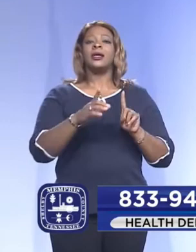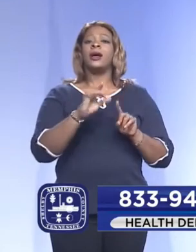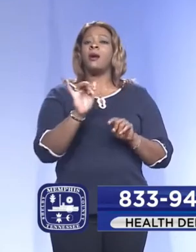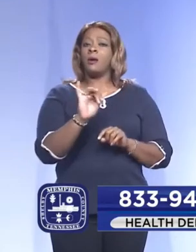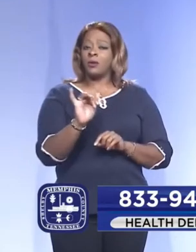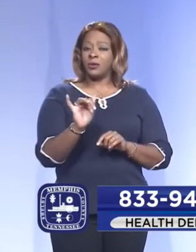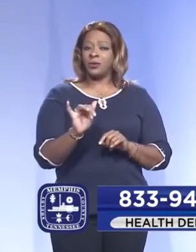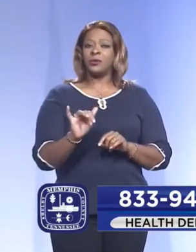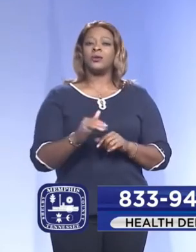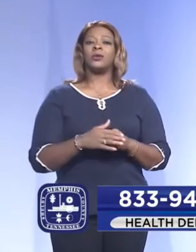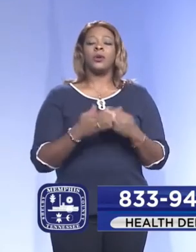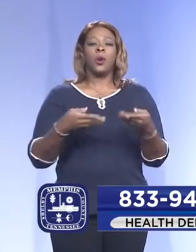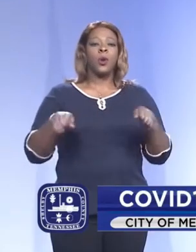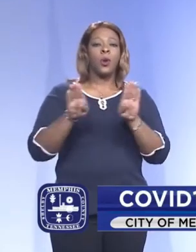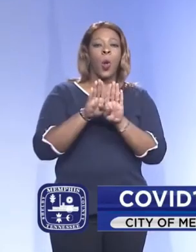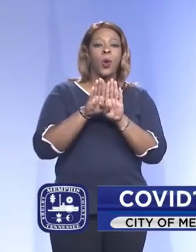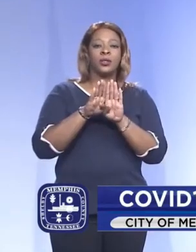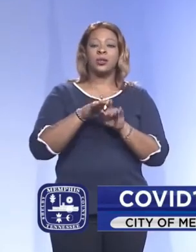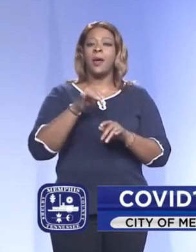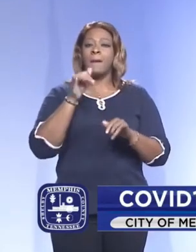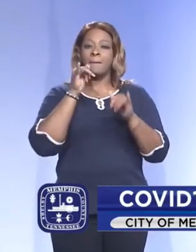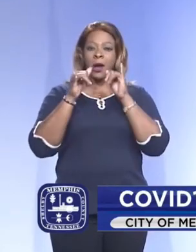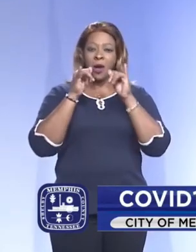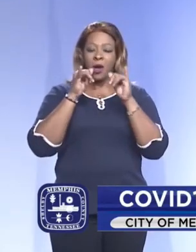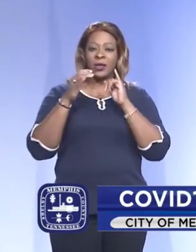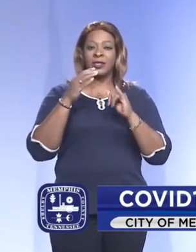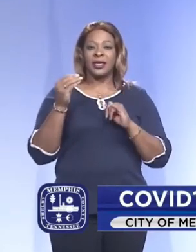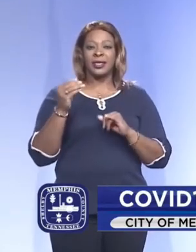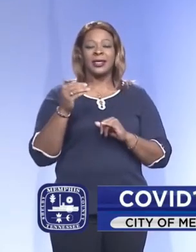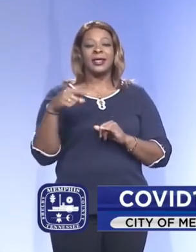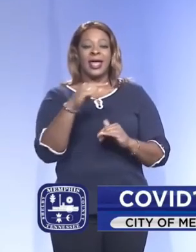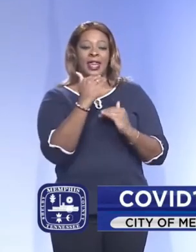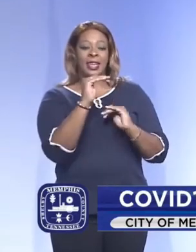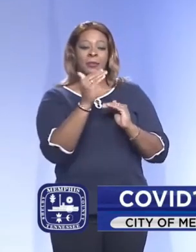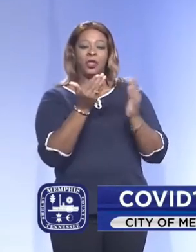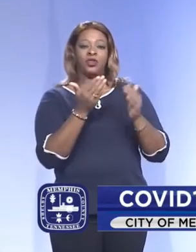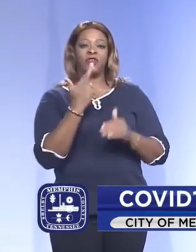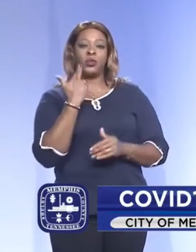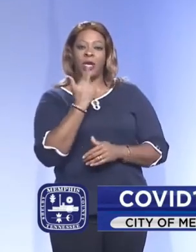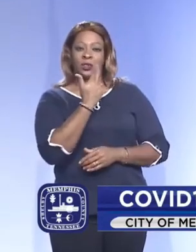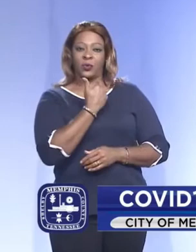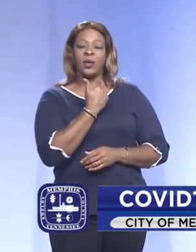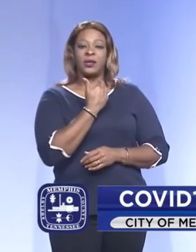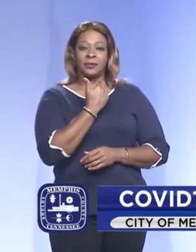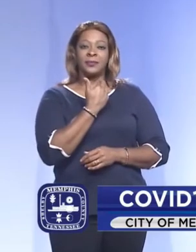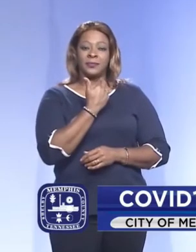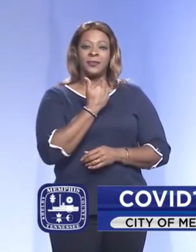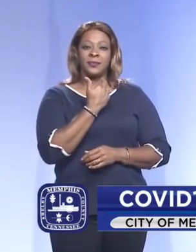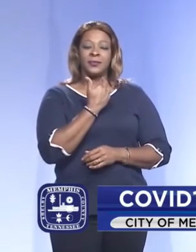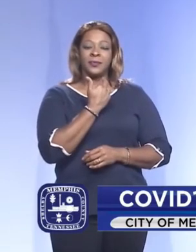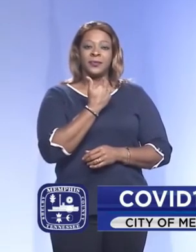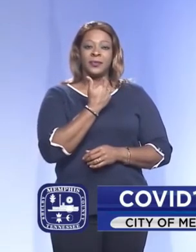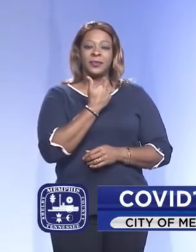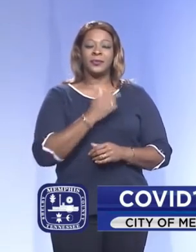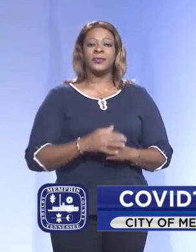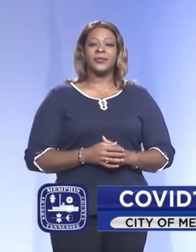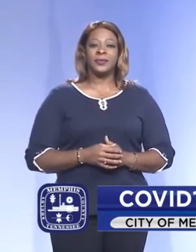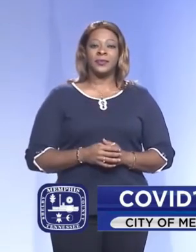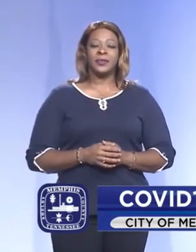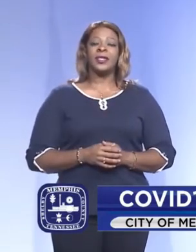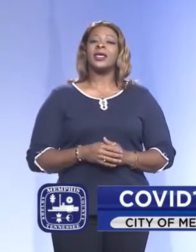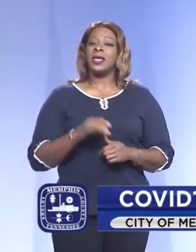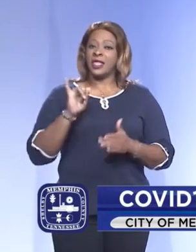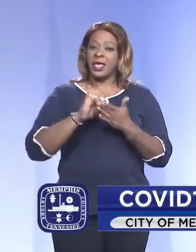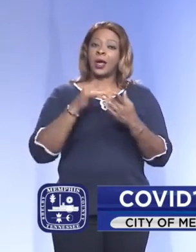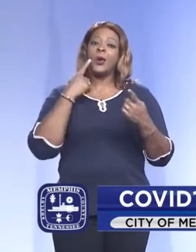of bars and limited service restaurants have paid